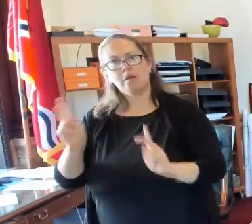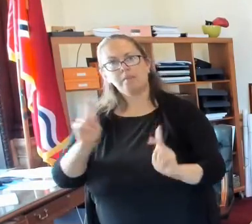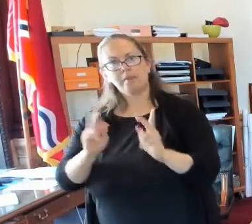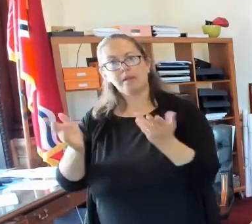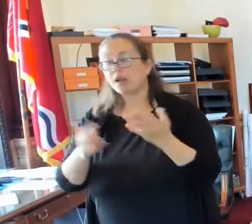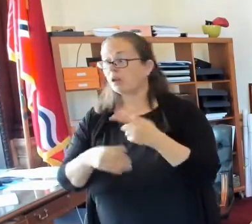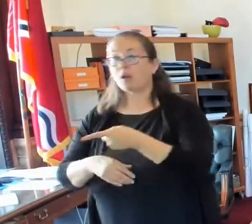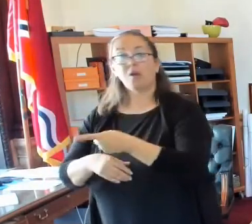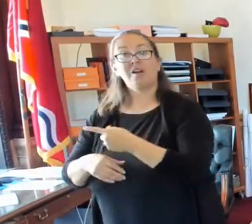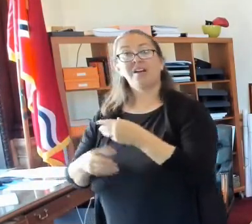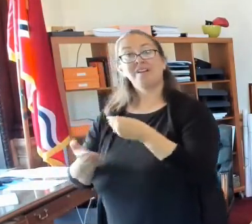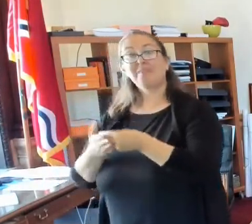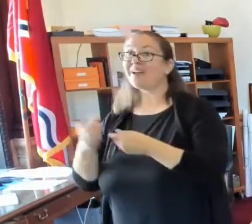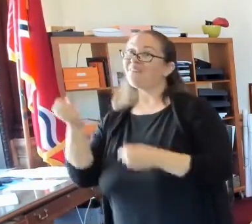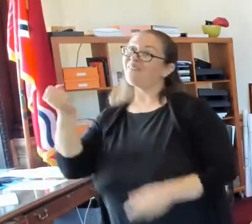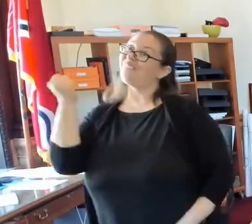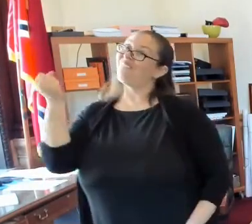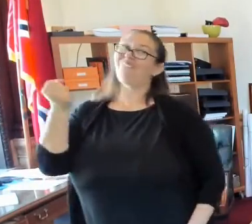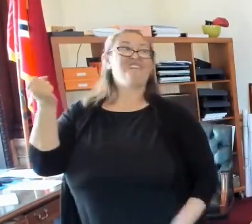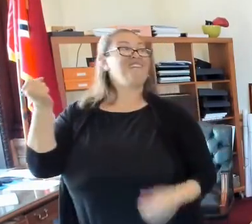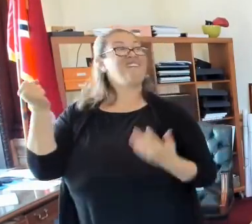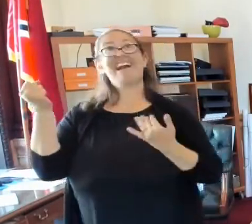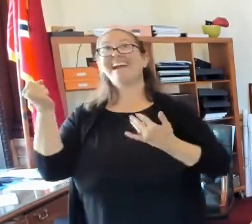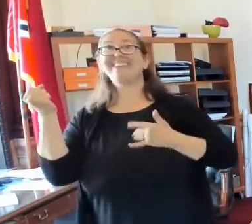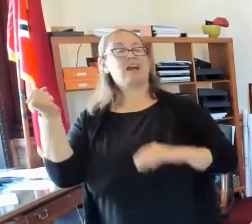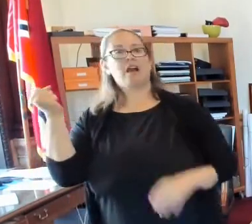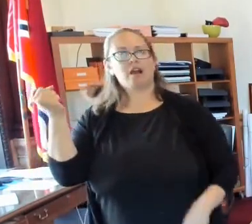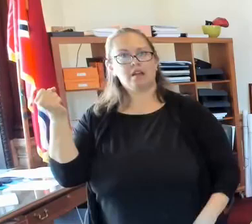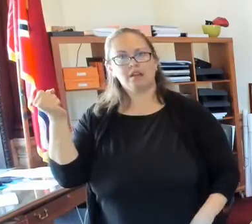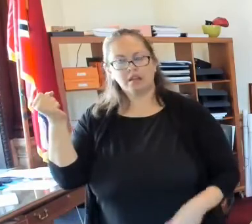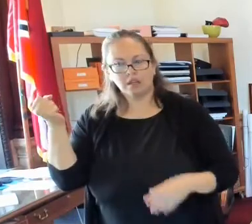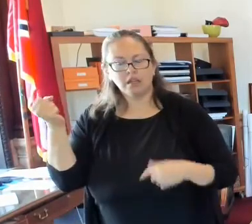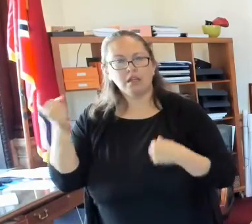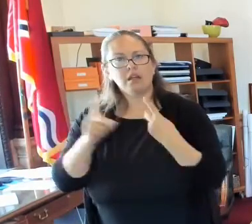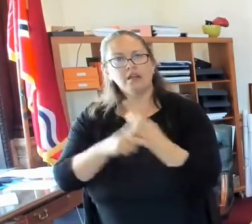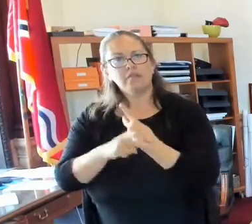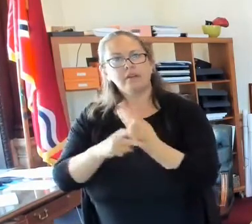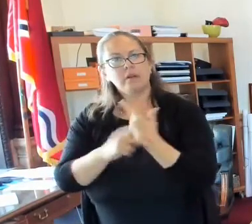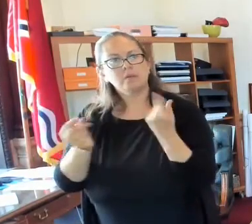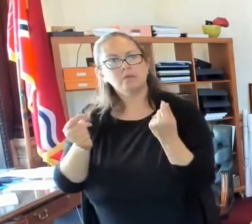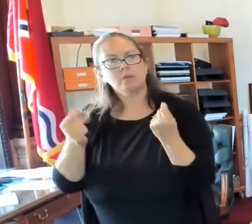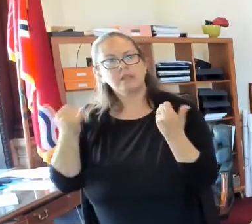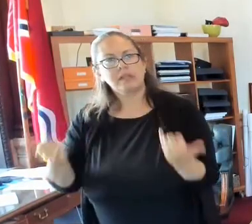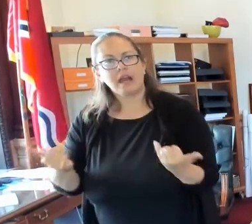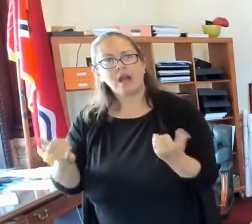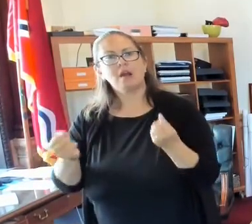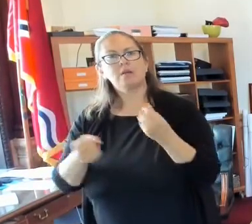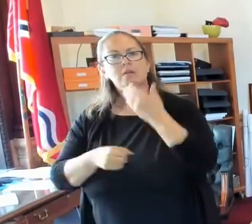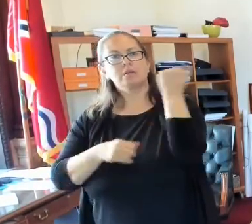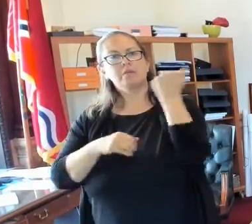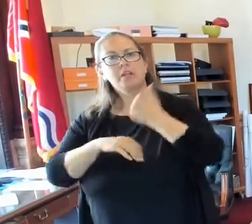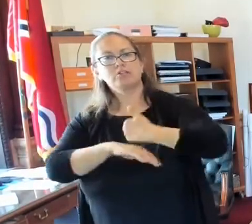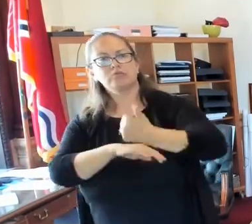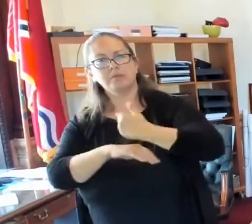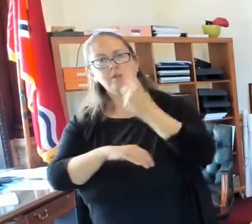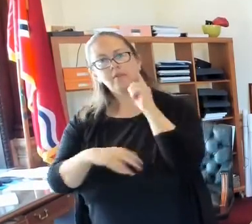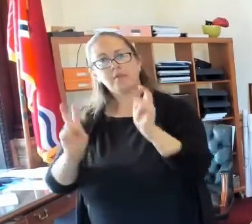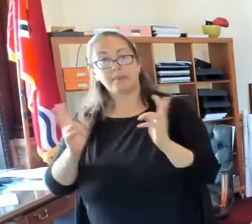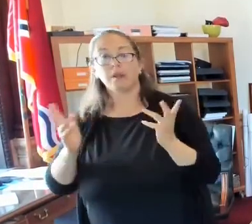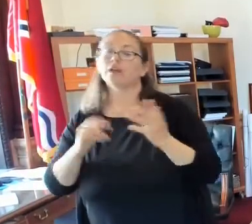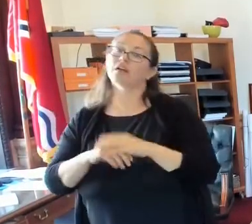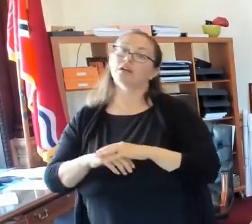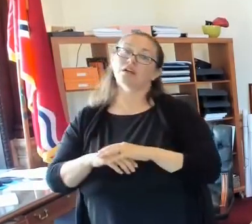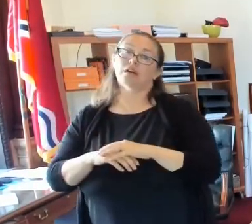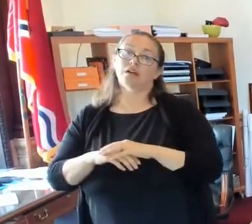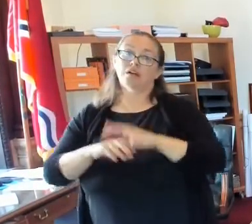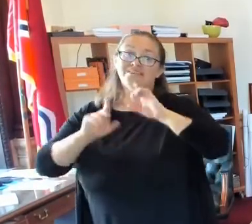this money. We want to try to figure out, well, what can we do in order to provide better transportation for people? We don't know the